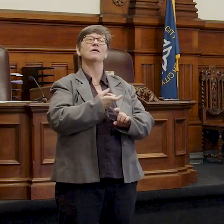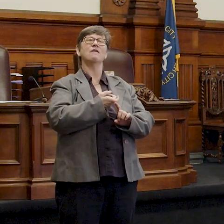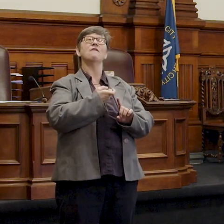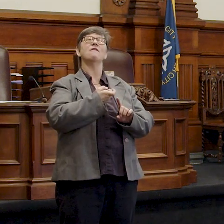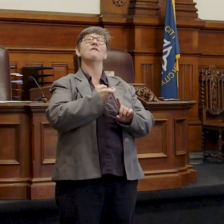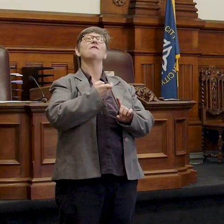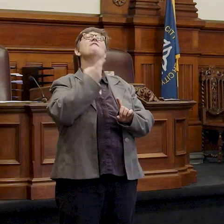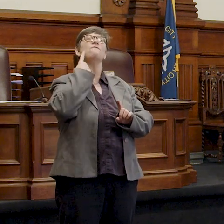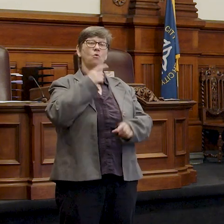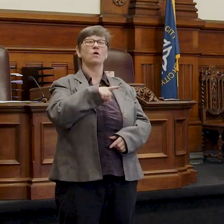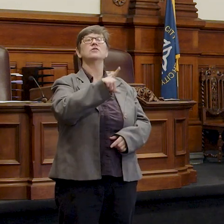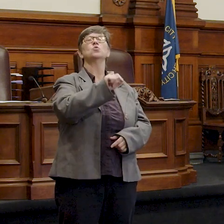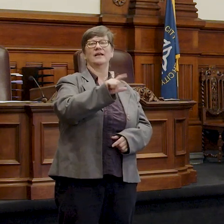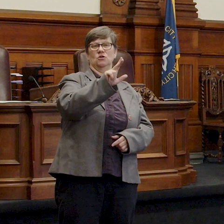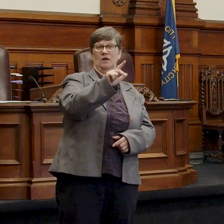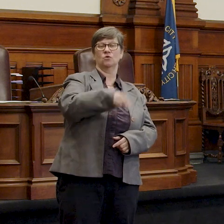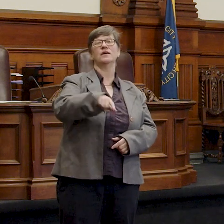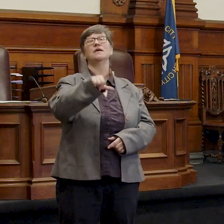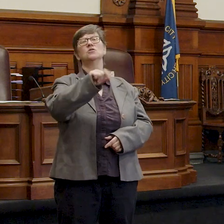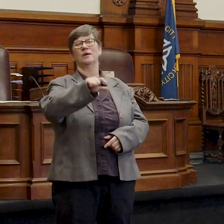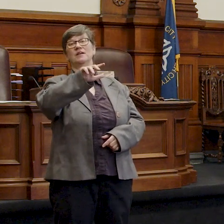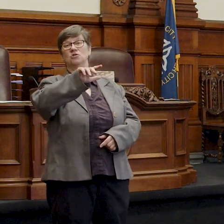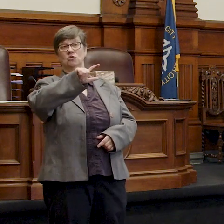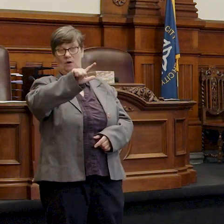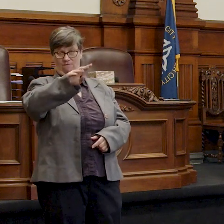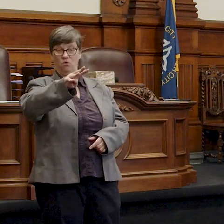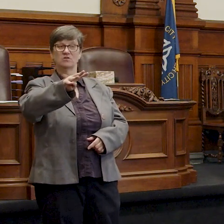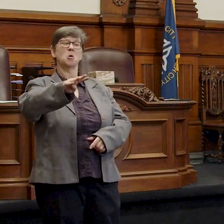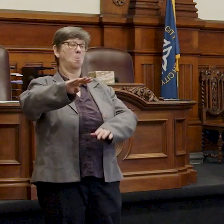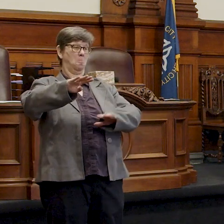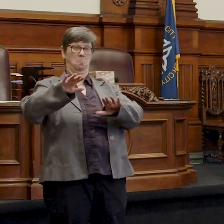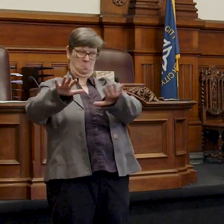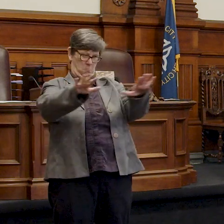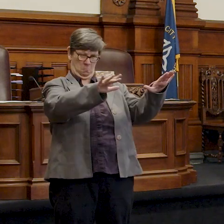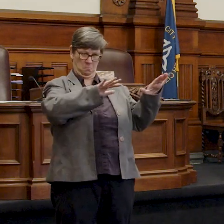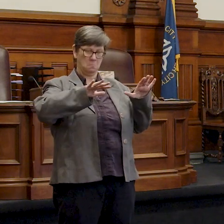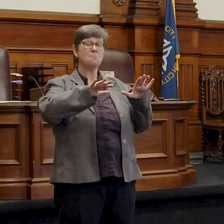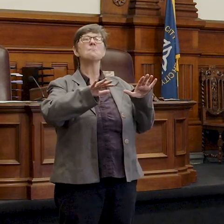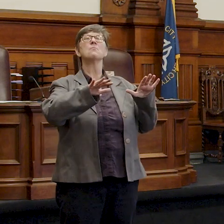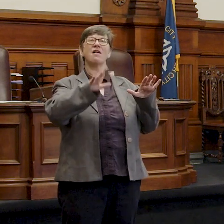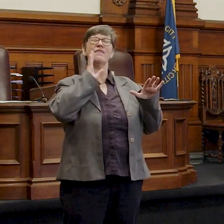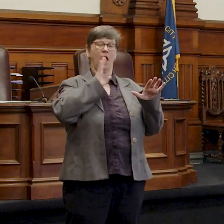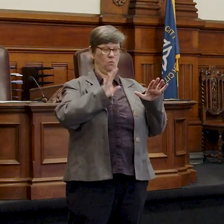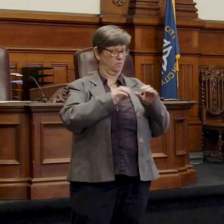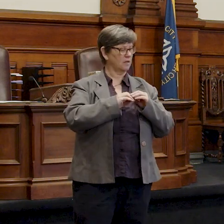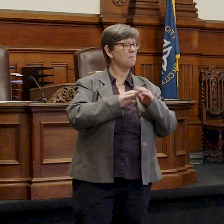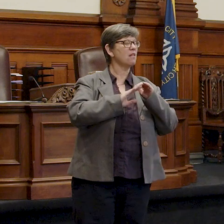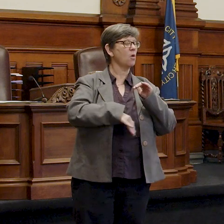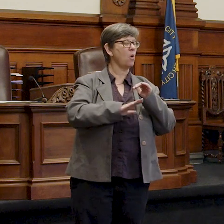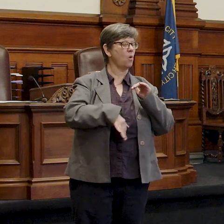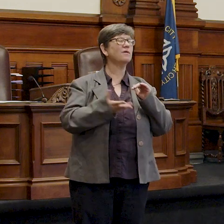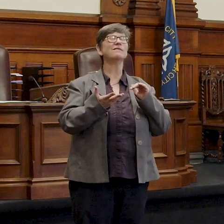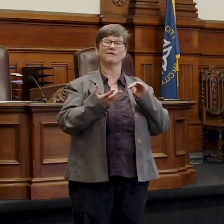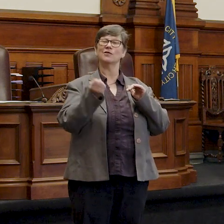2023-24 fiscal year, all while remaining well above the fund balance requirement levels